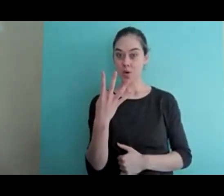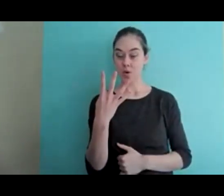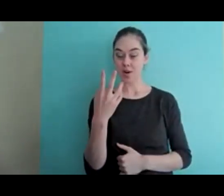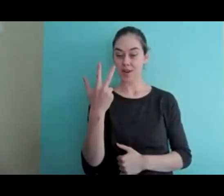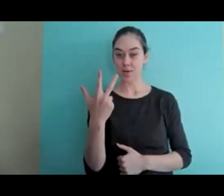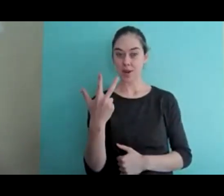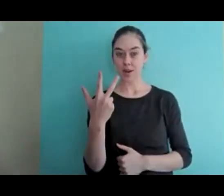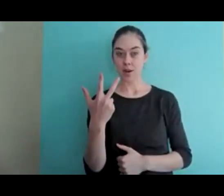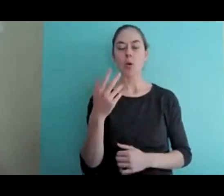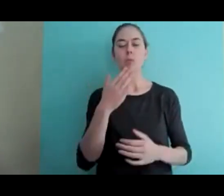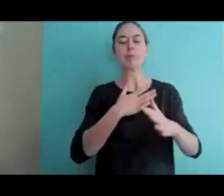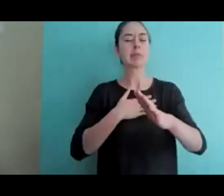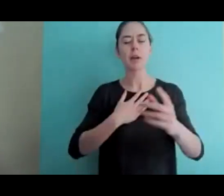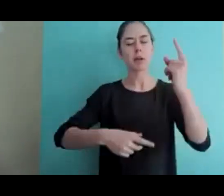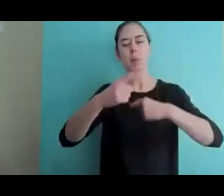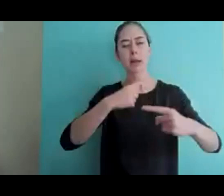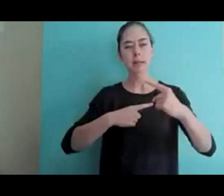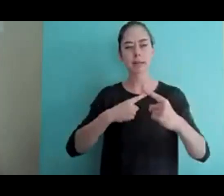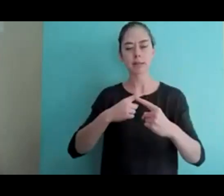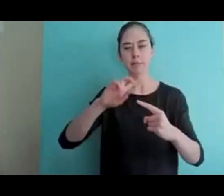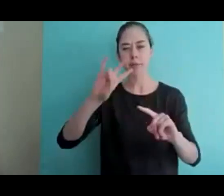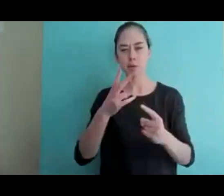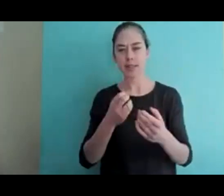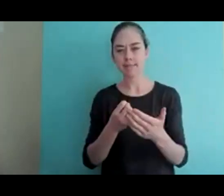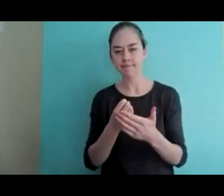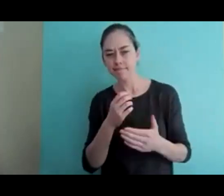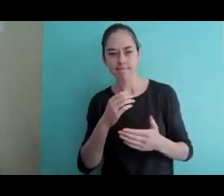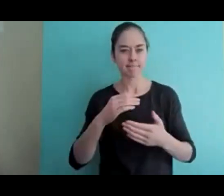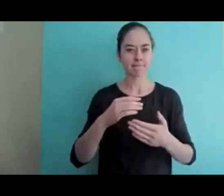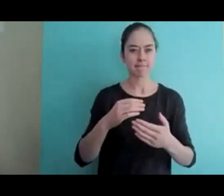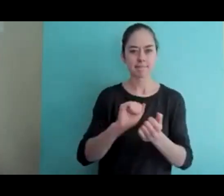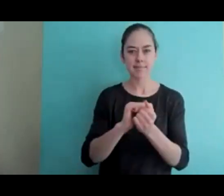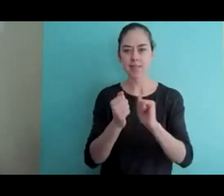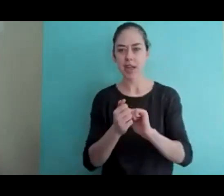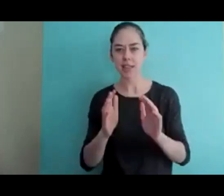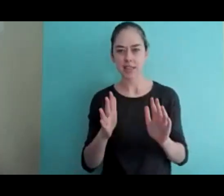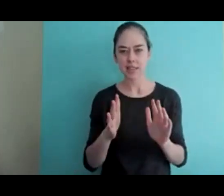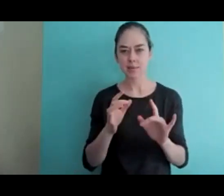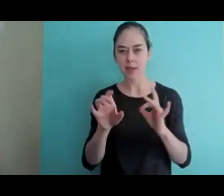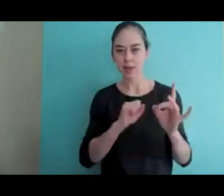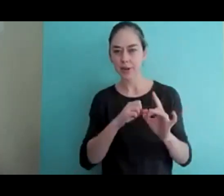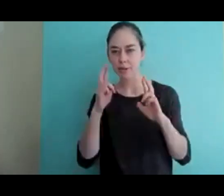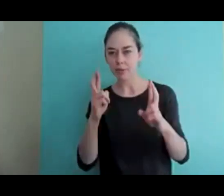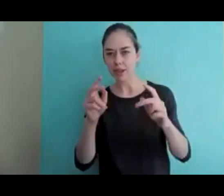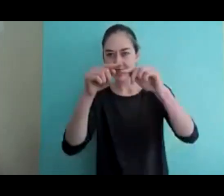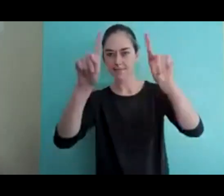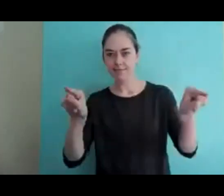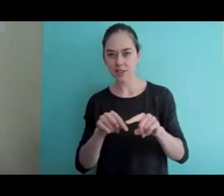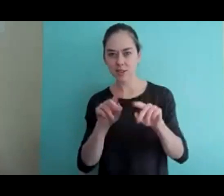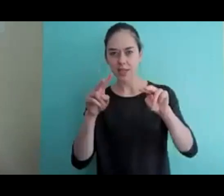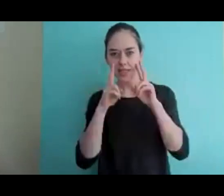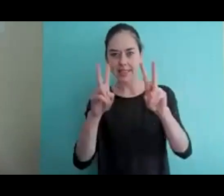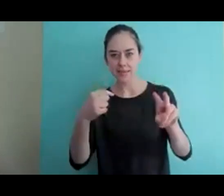5, 4, 3. Sorry, let me just very quickly change this. Just to make sure I'm in the right position and everything.